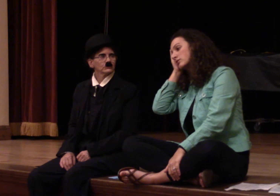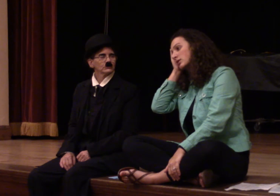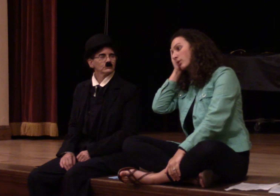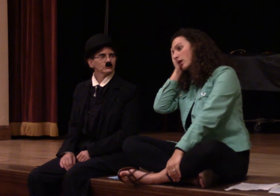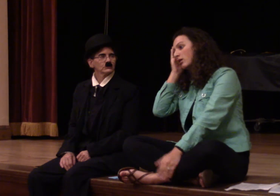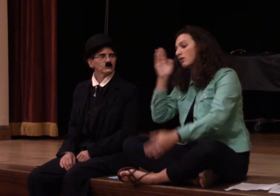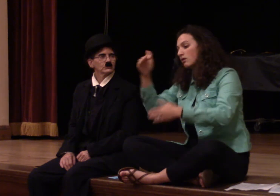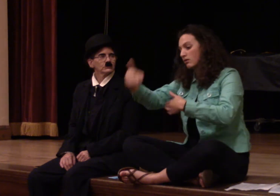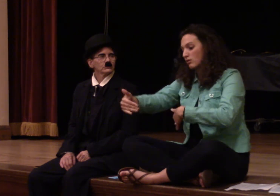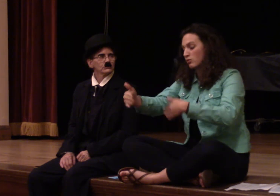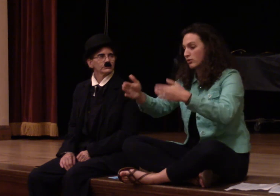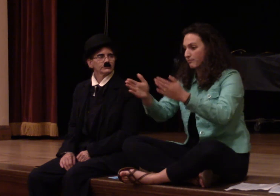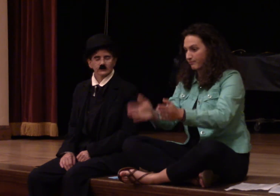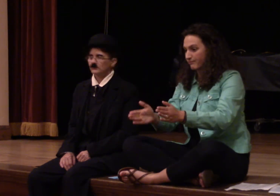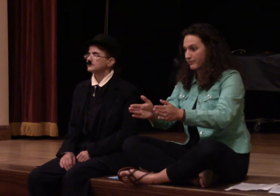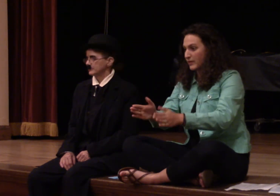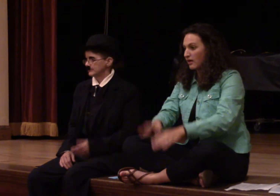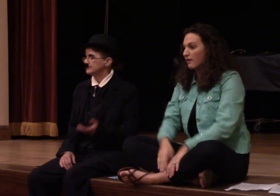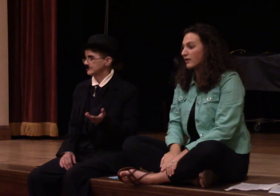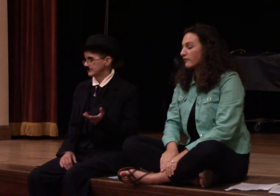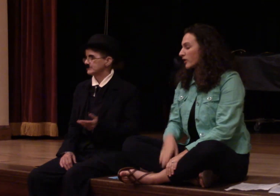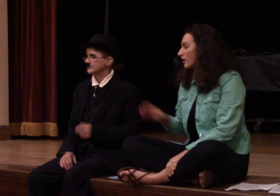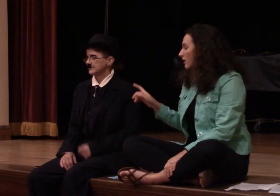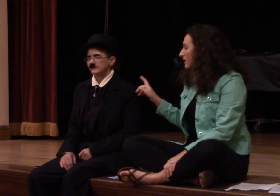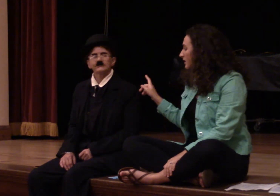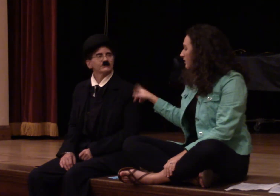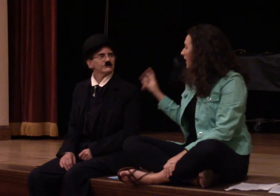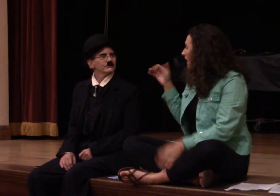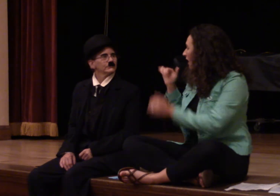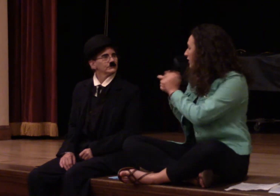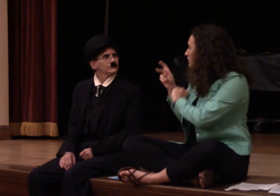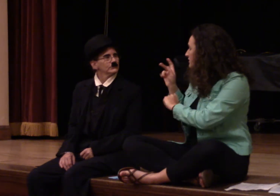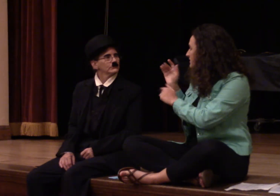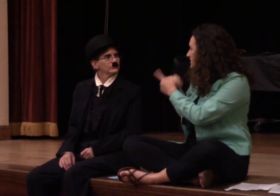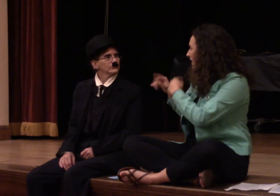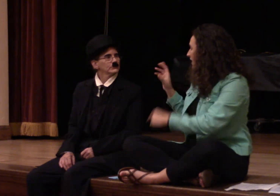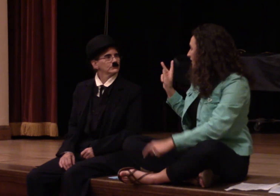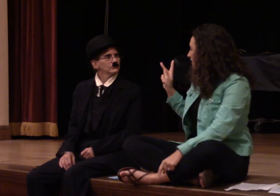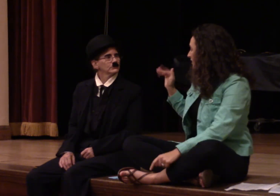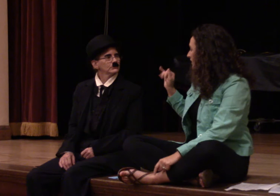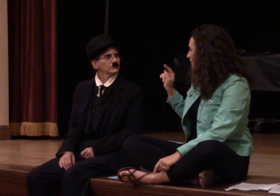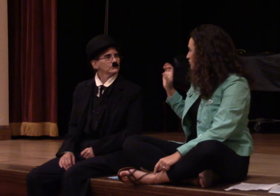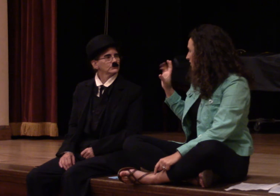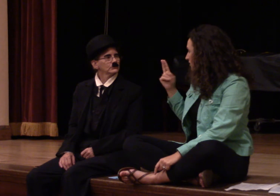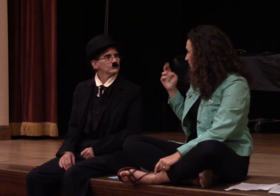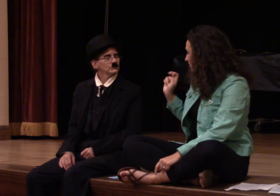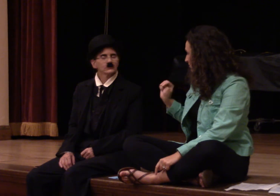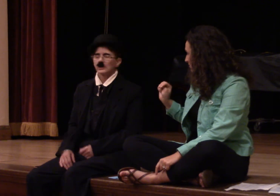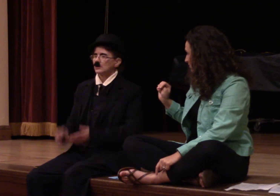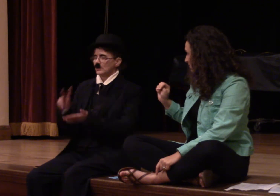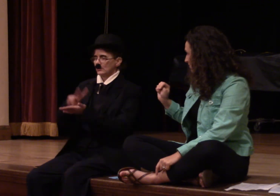sleeping, room. And then for, how do you sign kitchen?